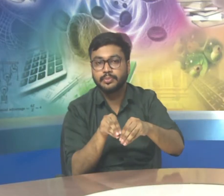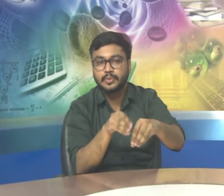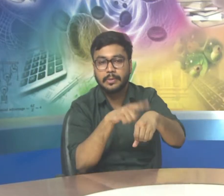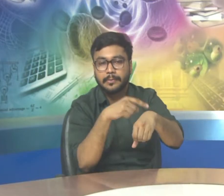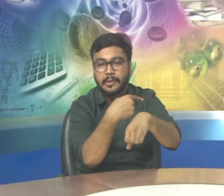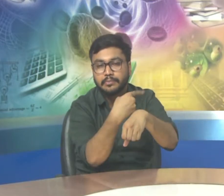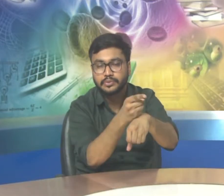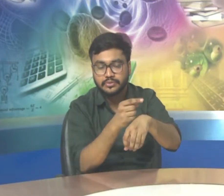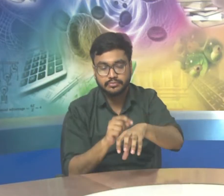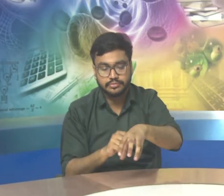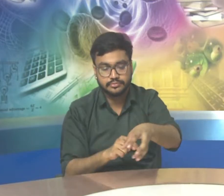speed forever.